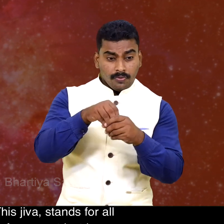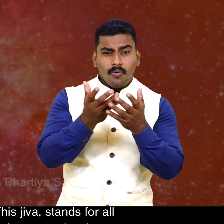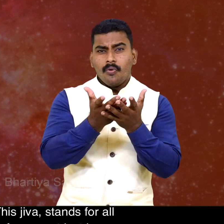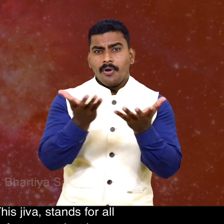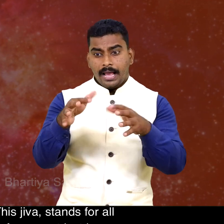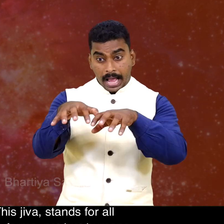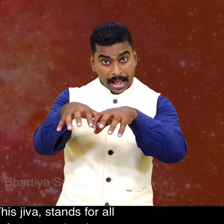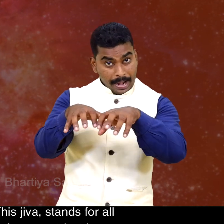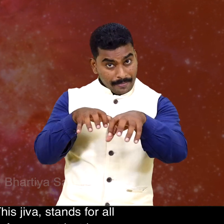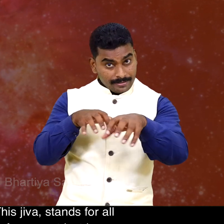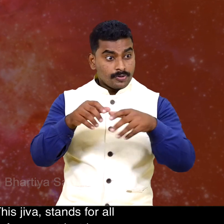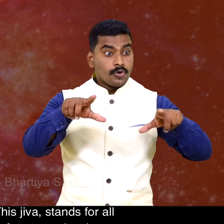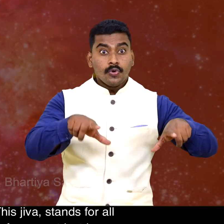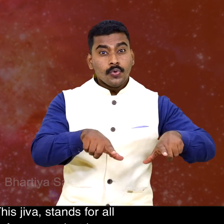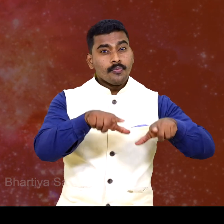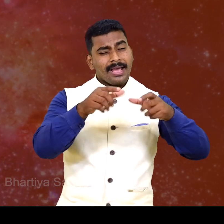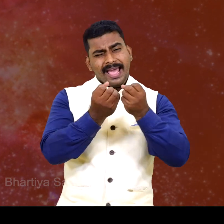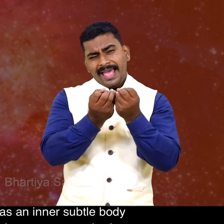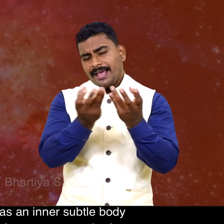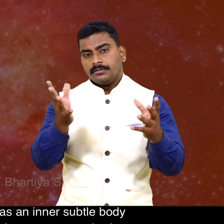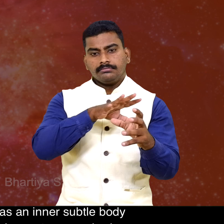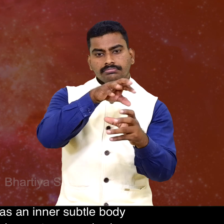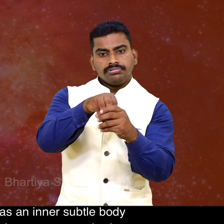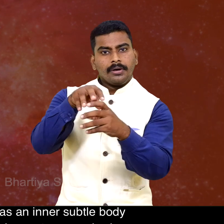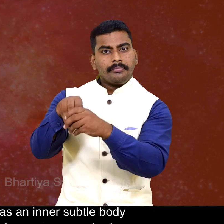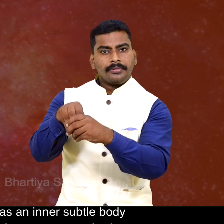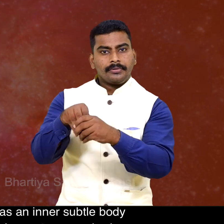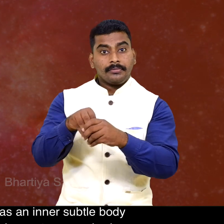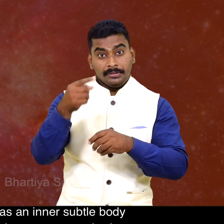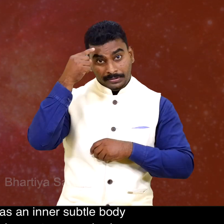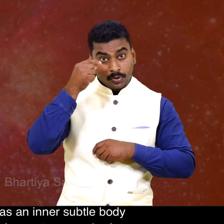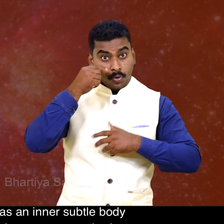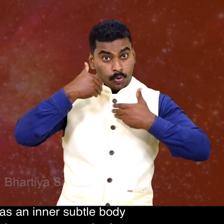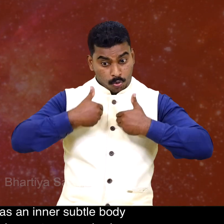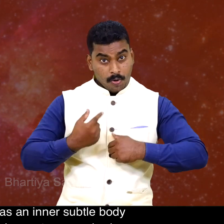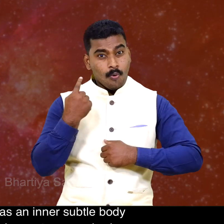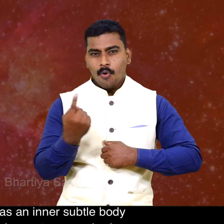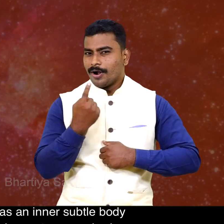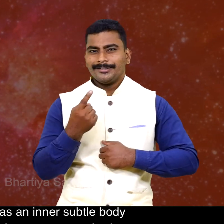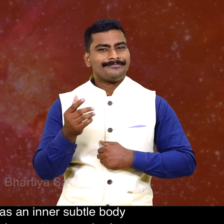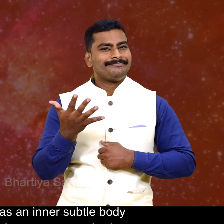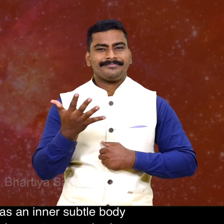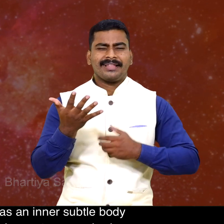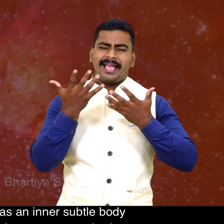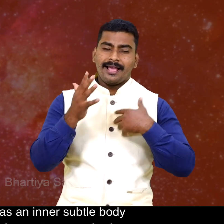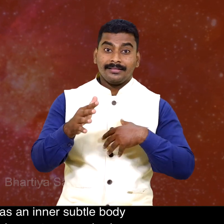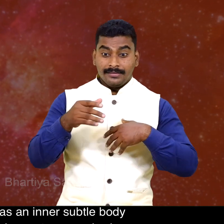not just humans. It has an inner subtle body and an outer gross